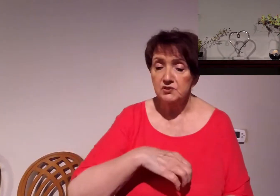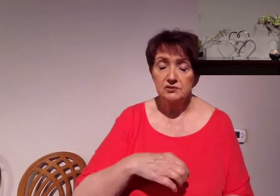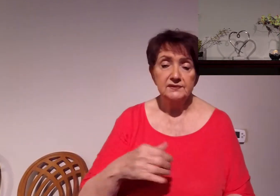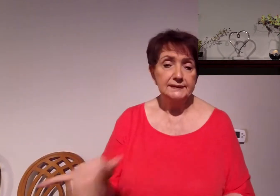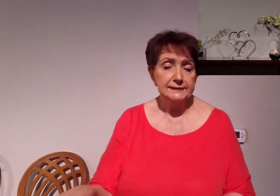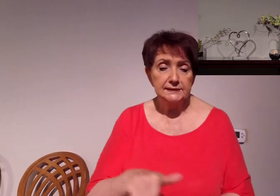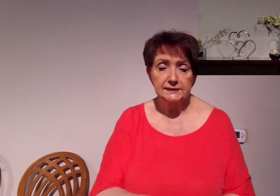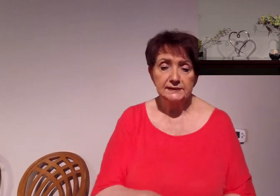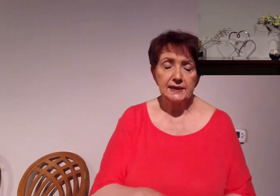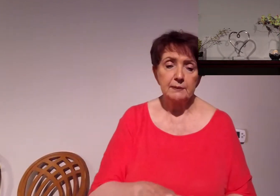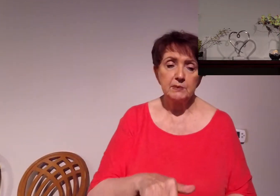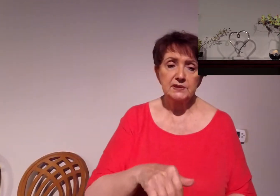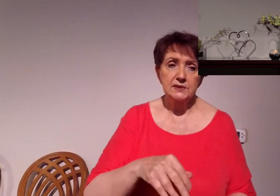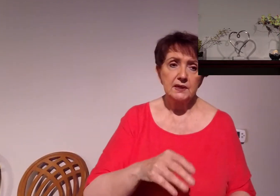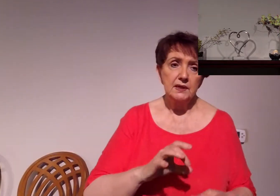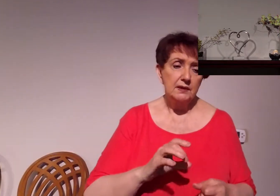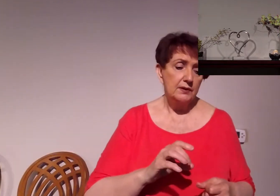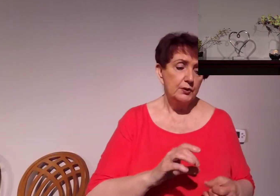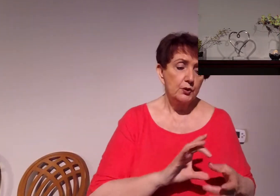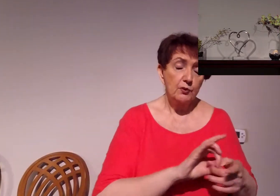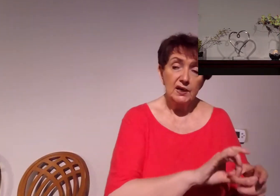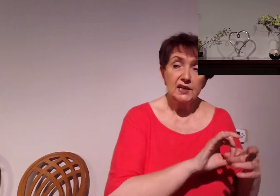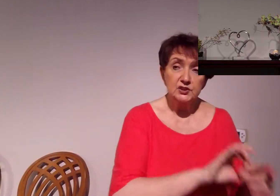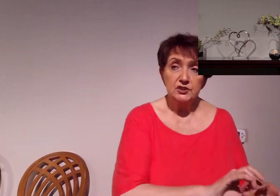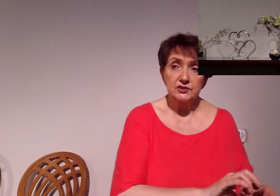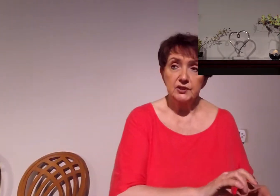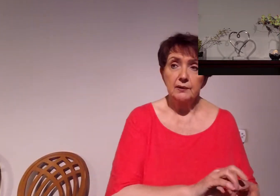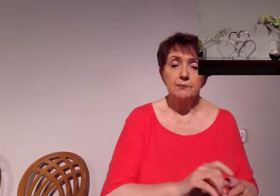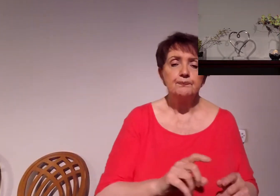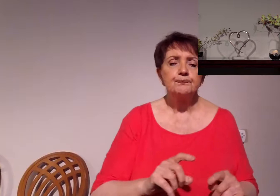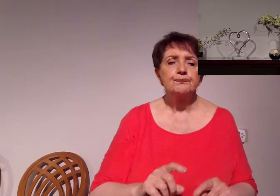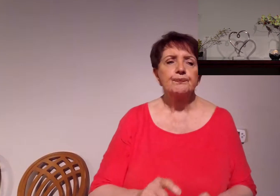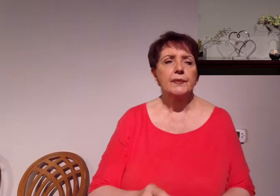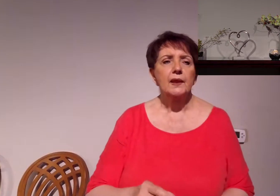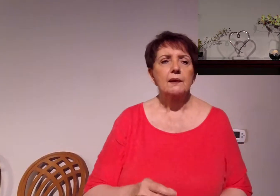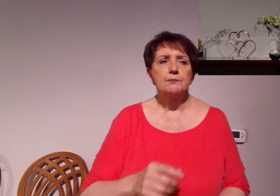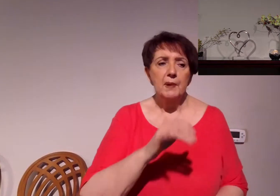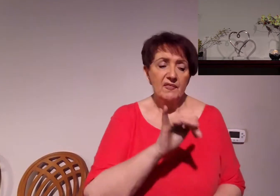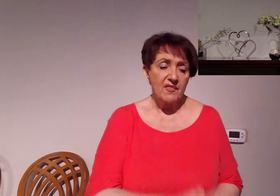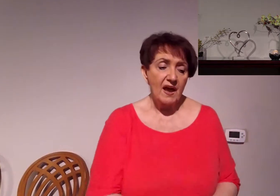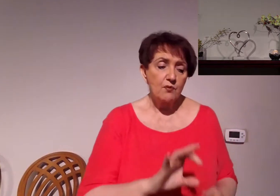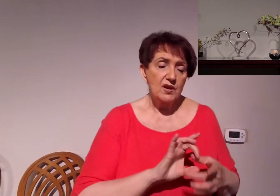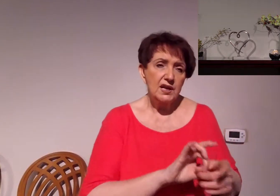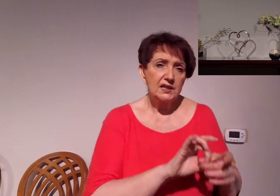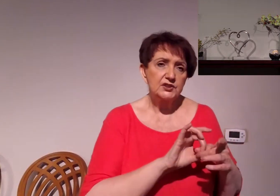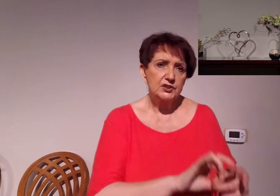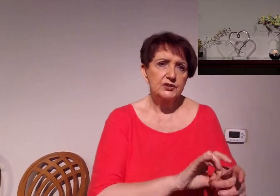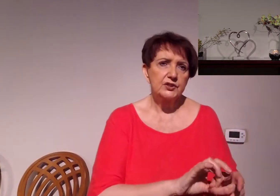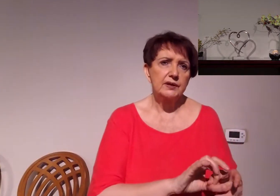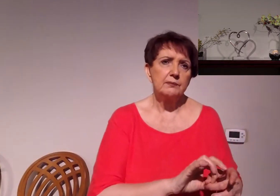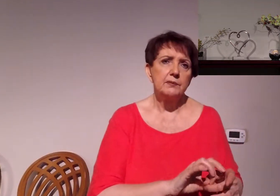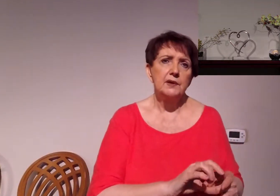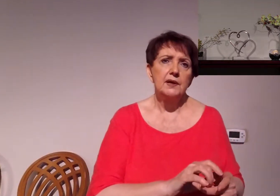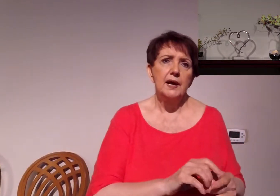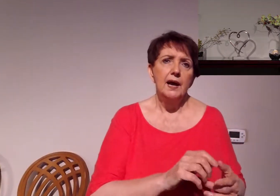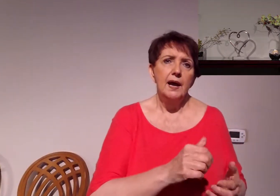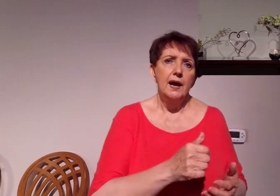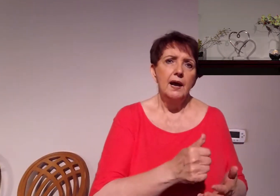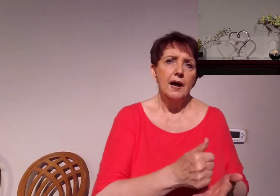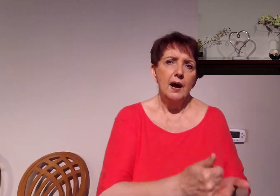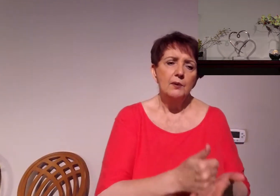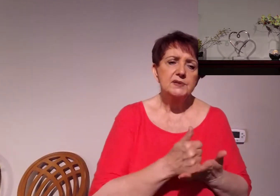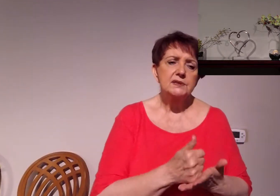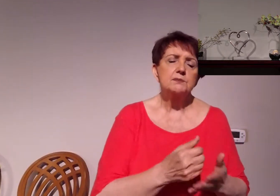own primary relationships. And so do you see, our primary relationship becomes the crucible not only for